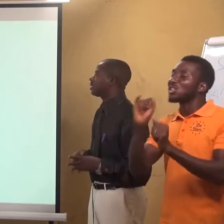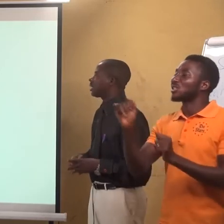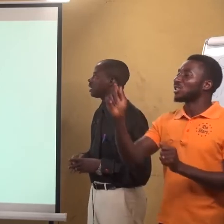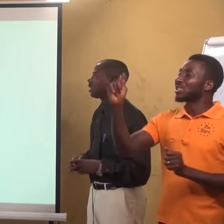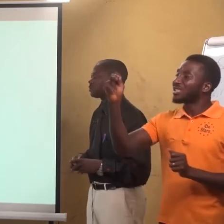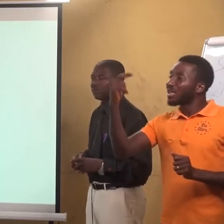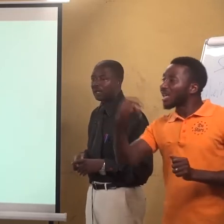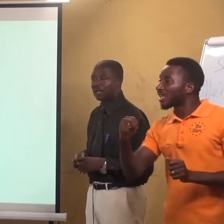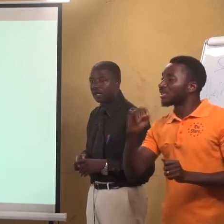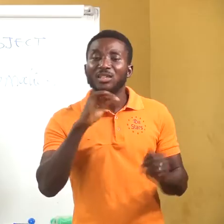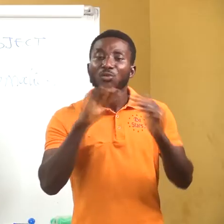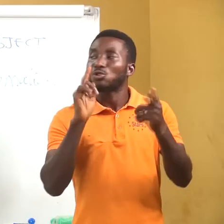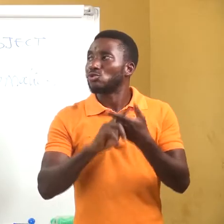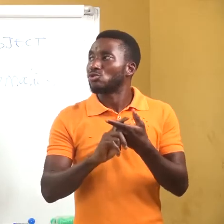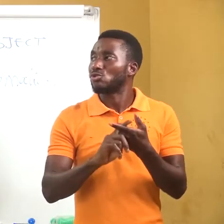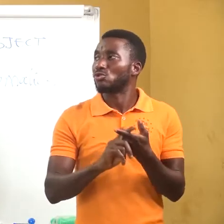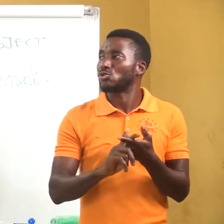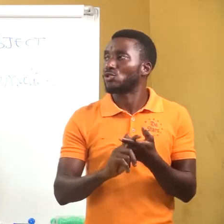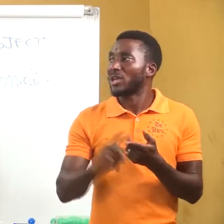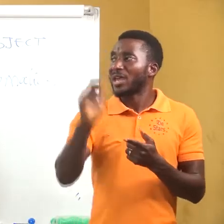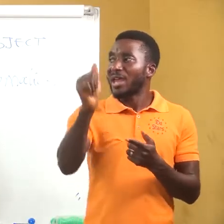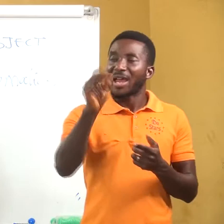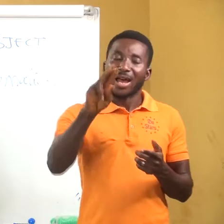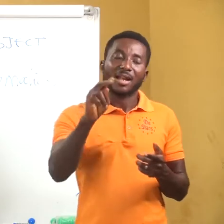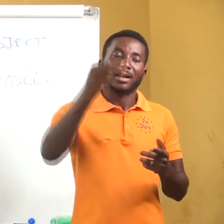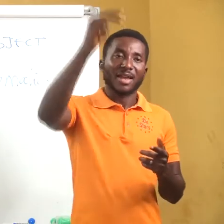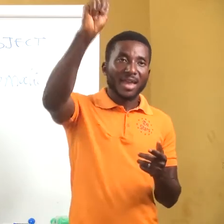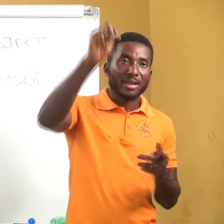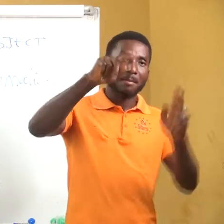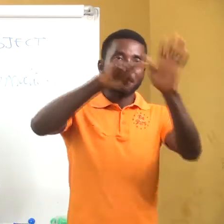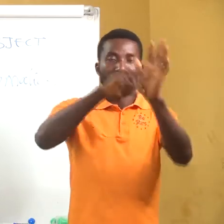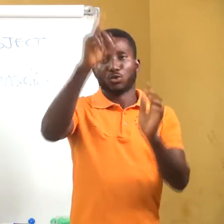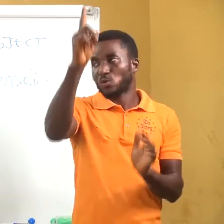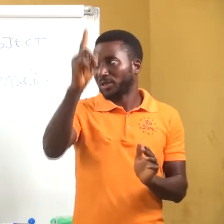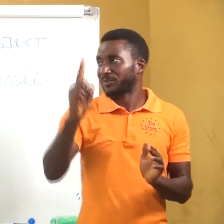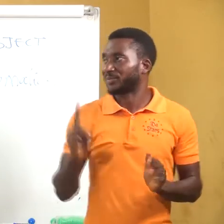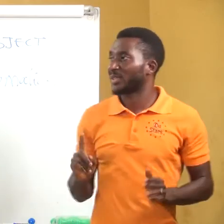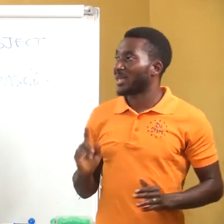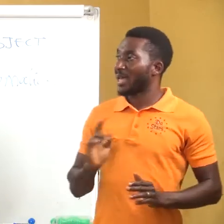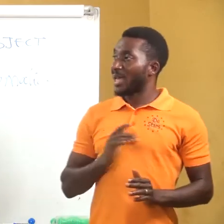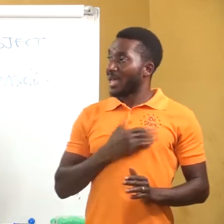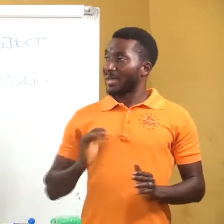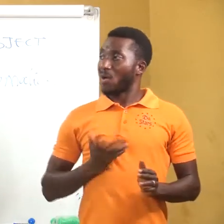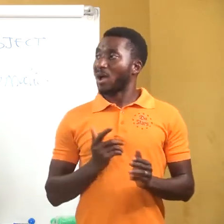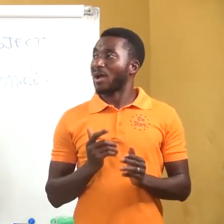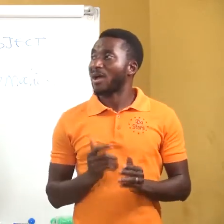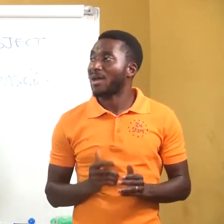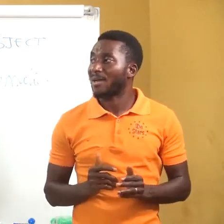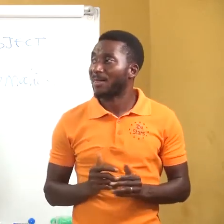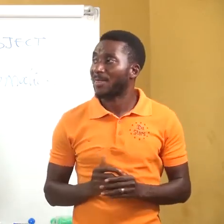equals AR to the power n minus 1. And our T7, therefore,